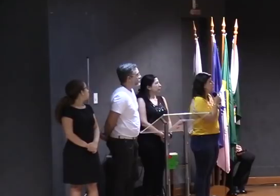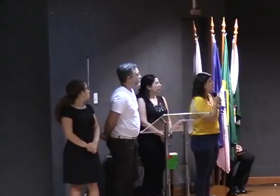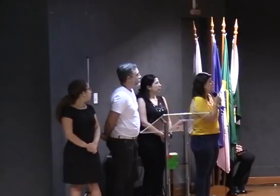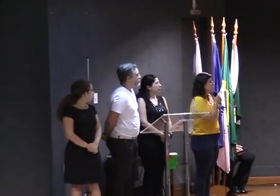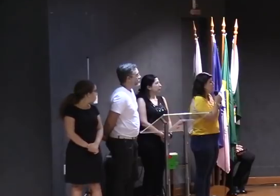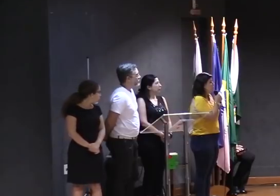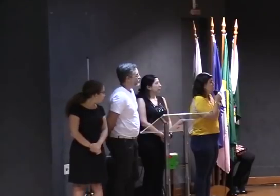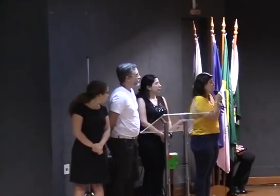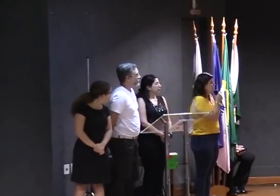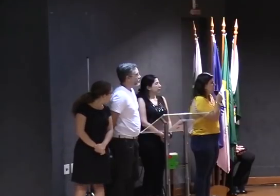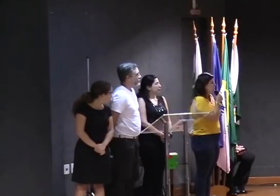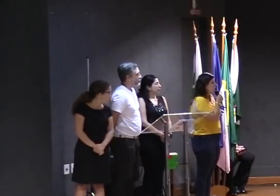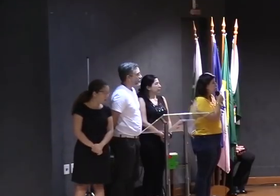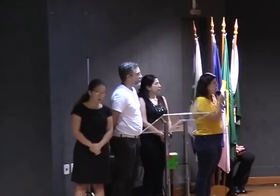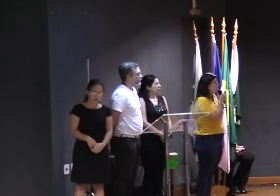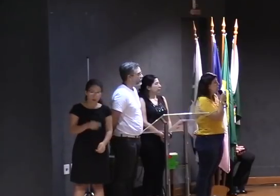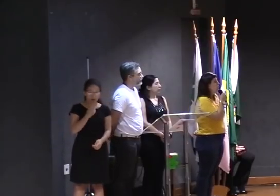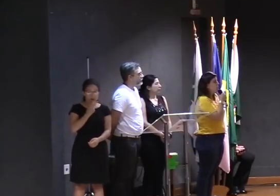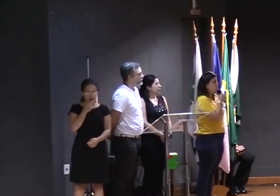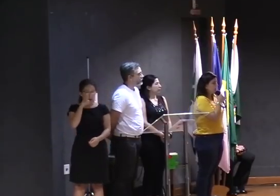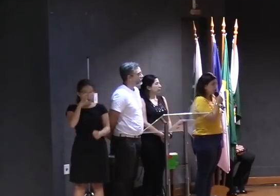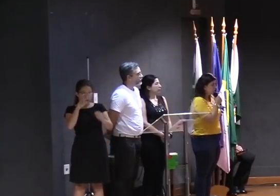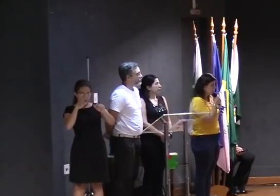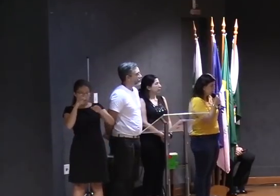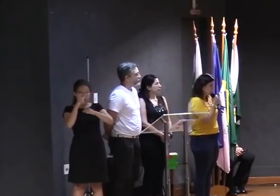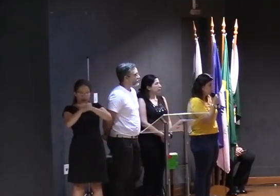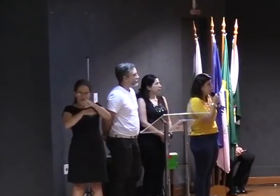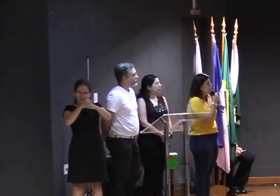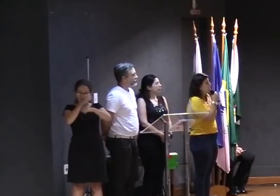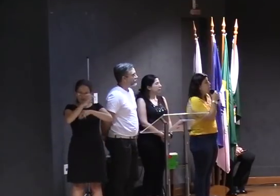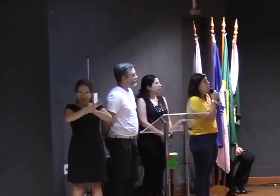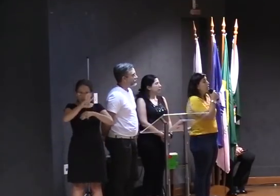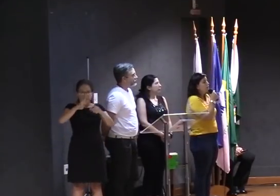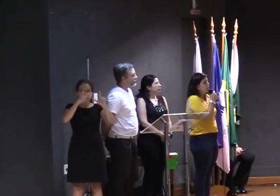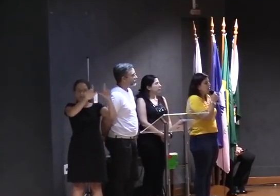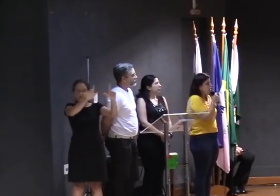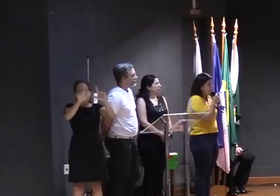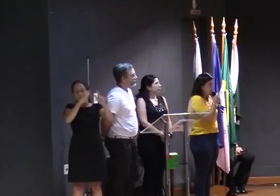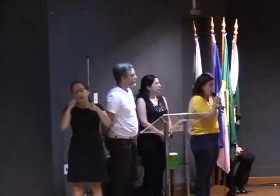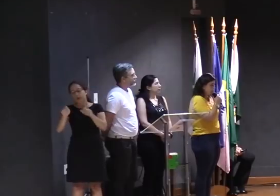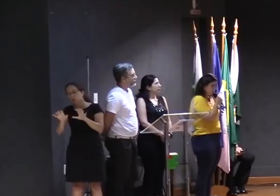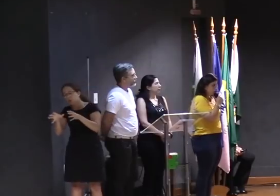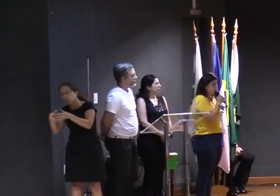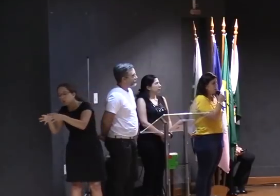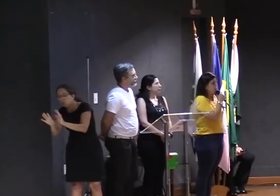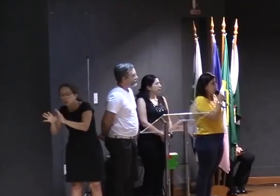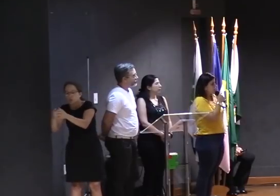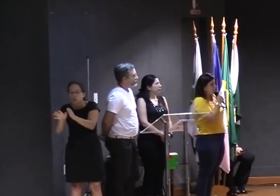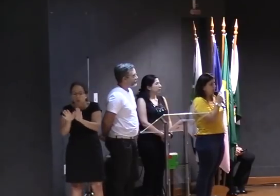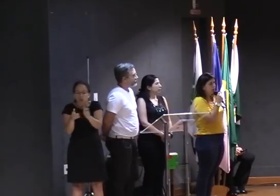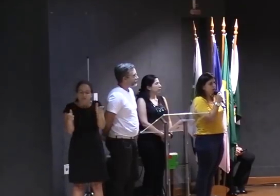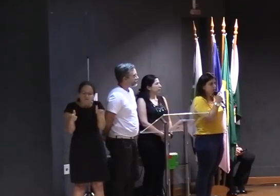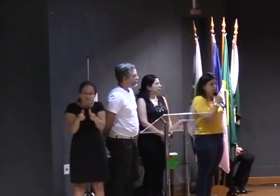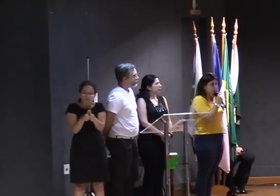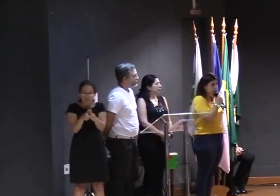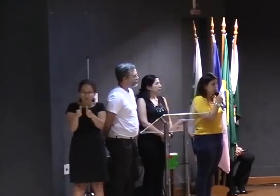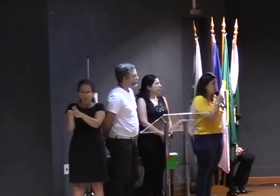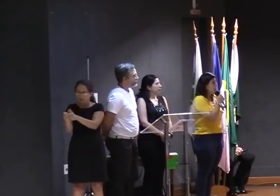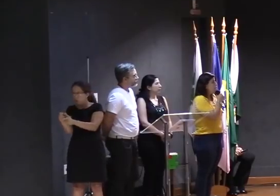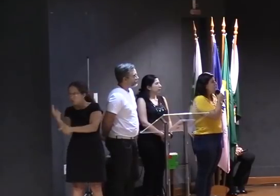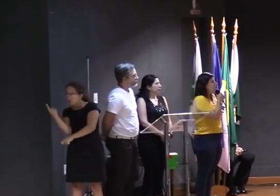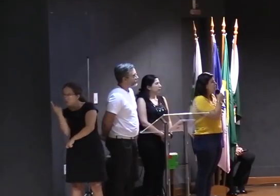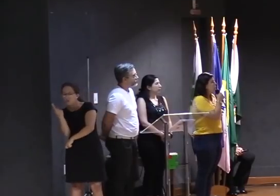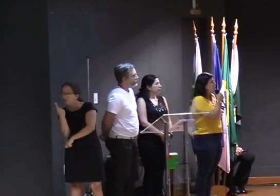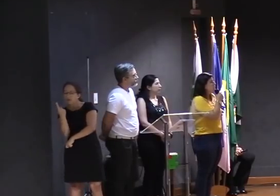of that group. Para fazer esse blog, eles trabalharam em pequenos grupos. E por que que eles trabalharam esses pequenos grupos ao invés de trabalhar